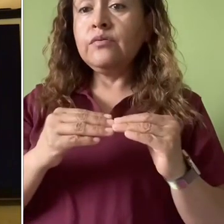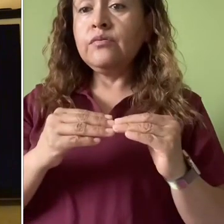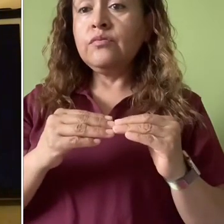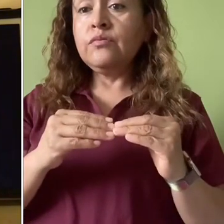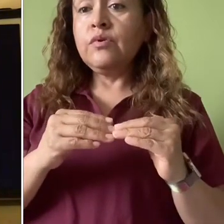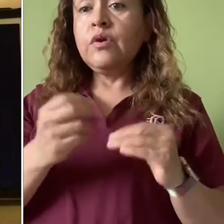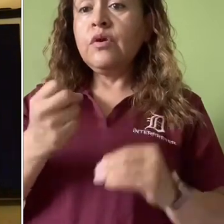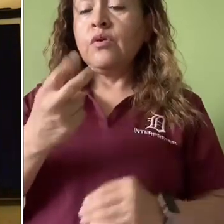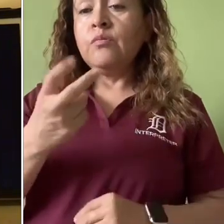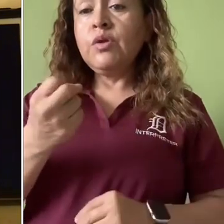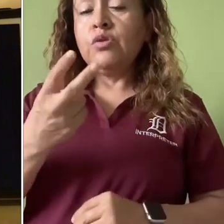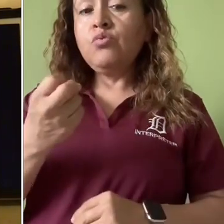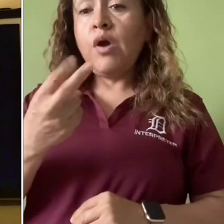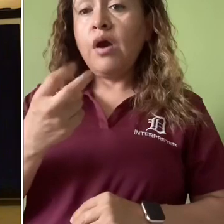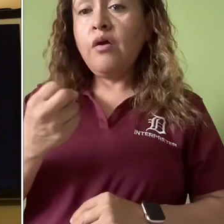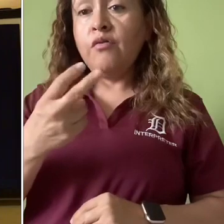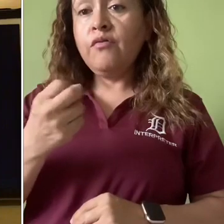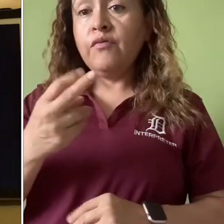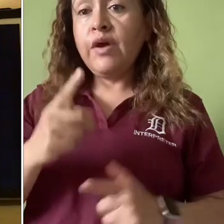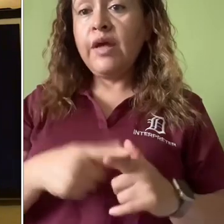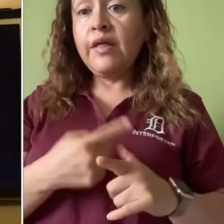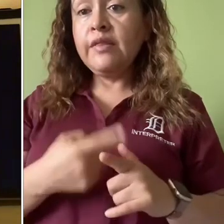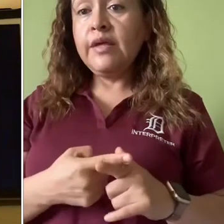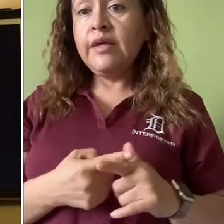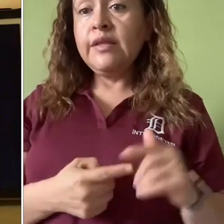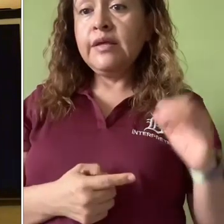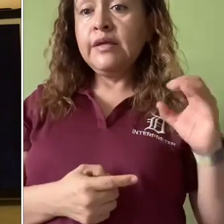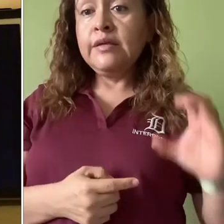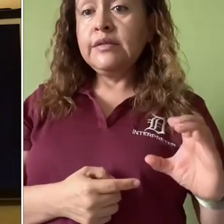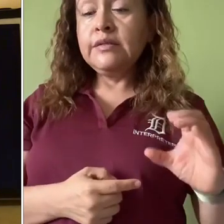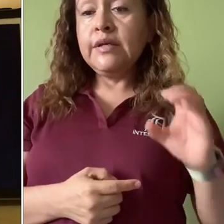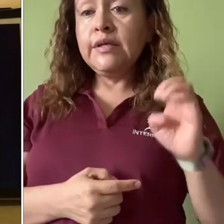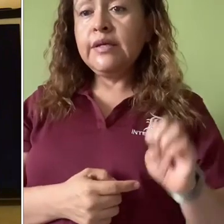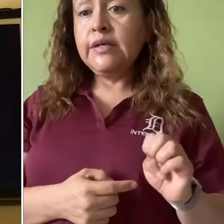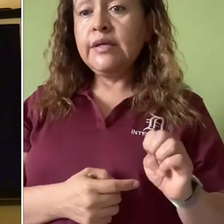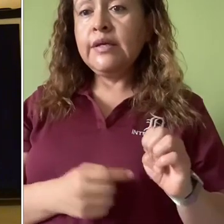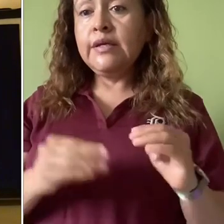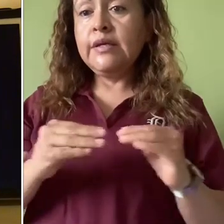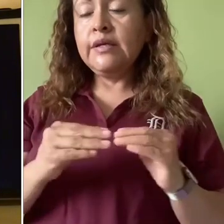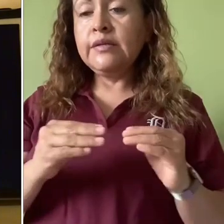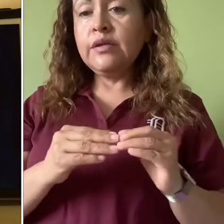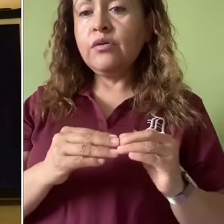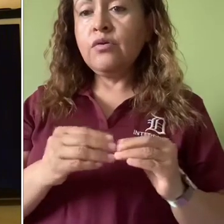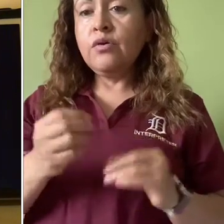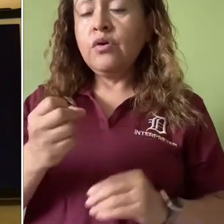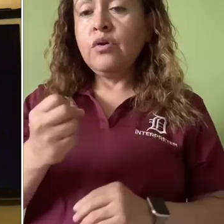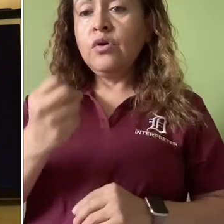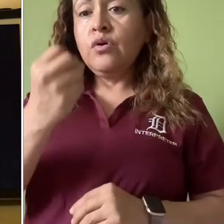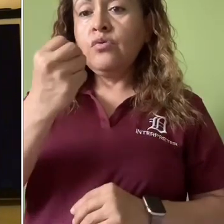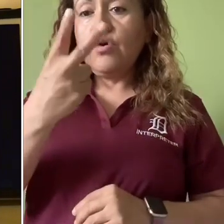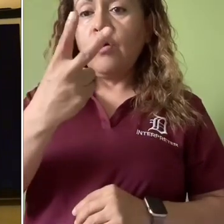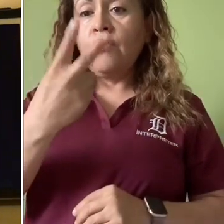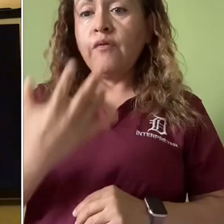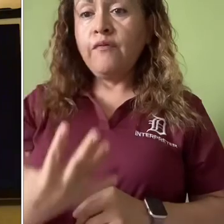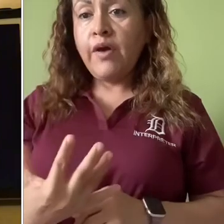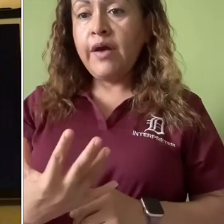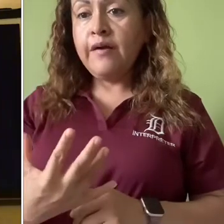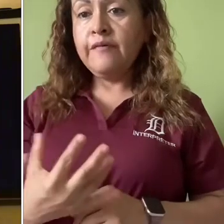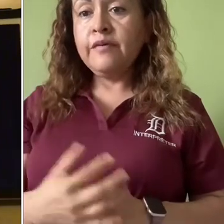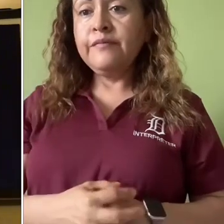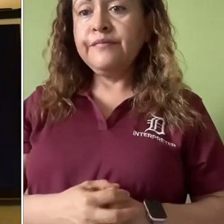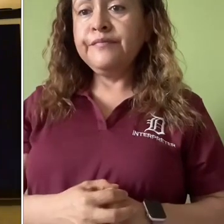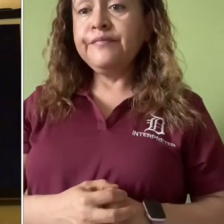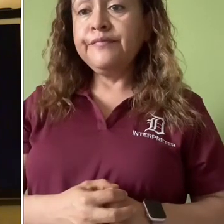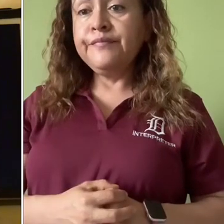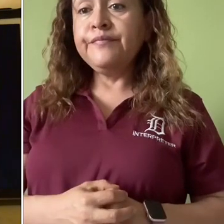3 times 4, which is just going to be equal to 12. And then we get CE. CE is equal to 12 over